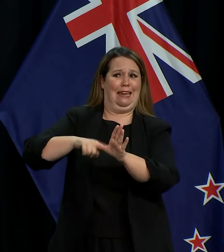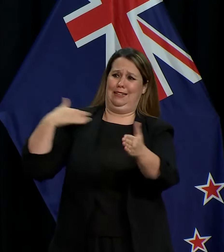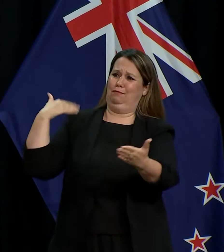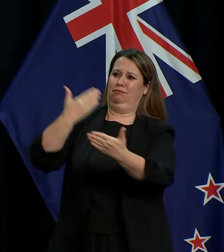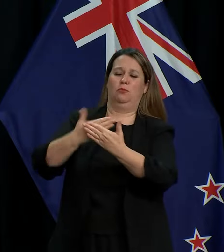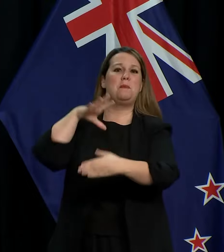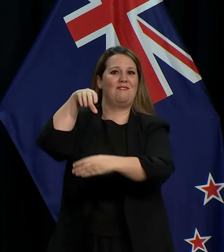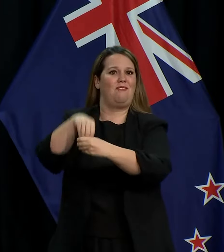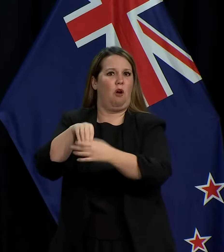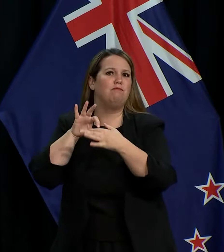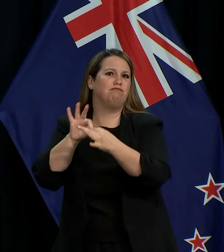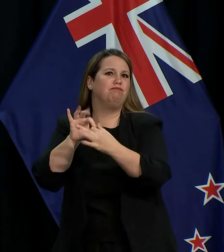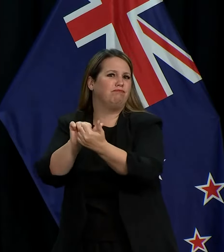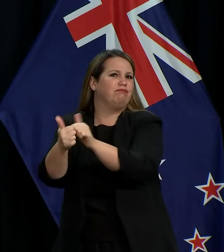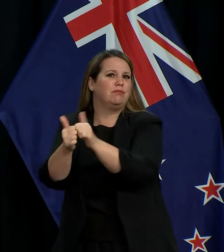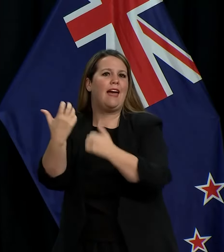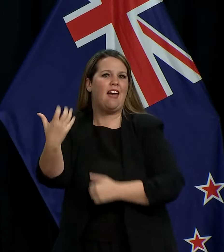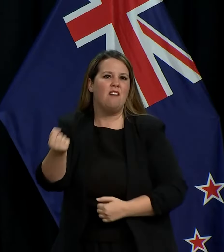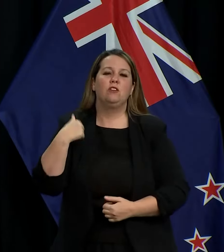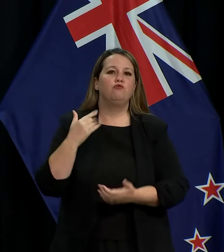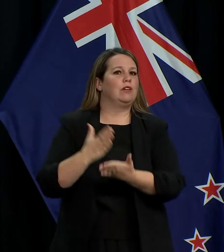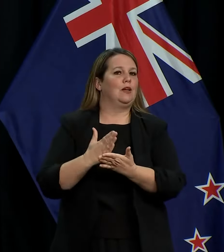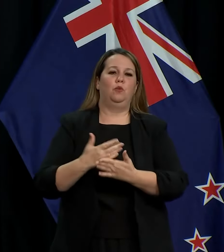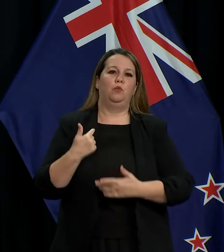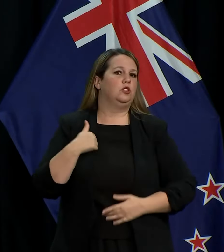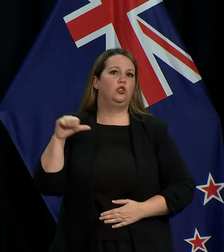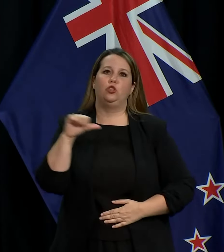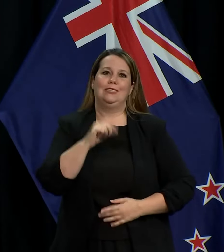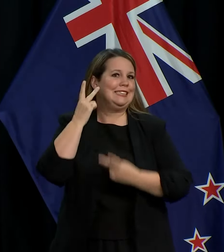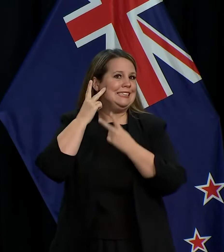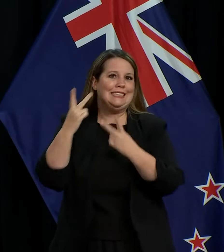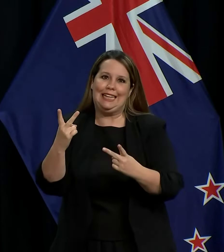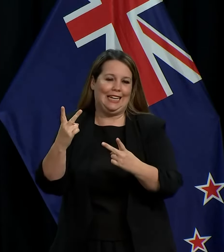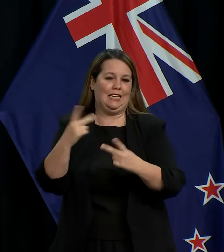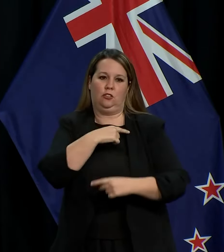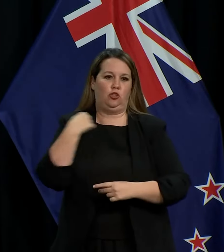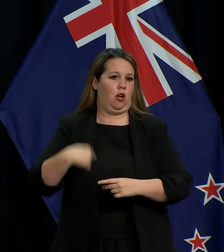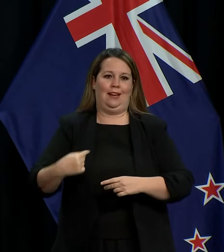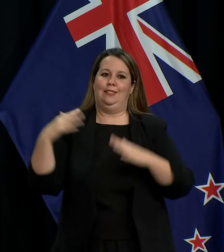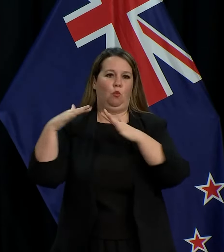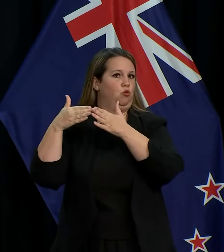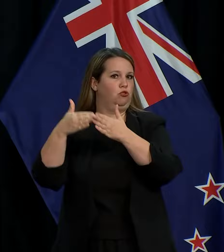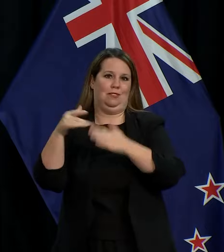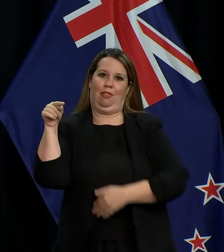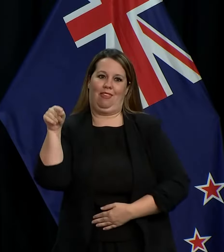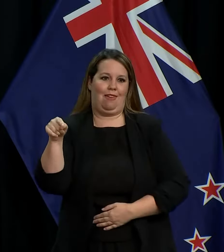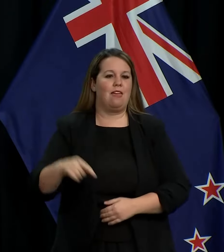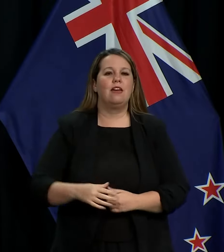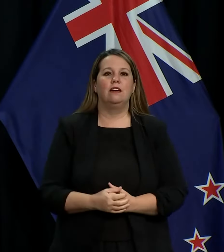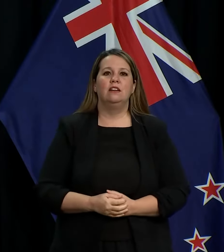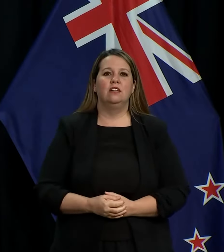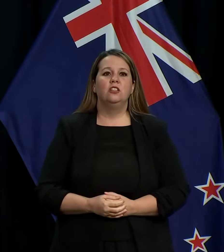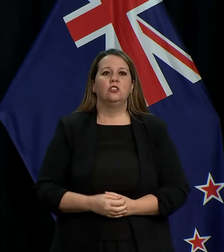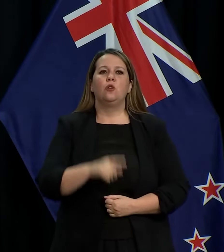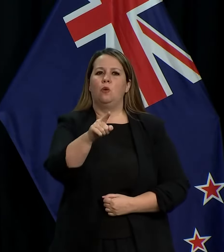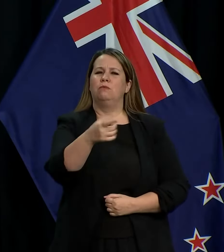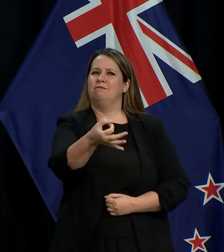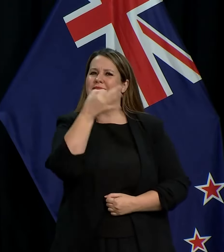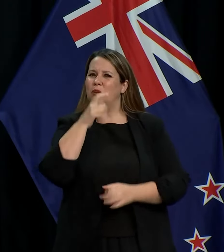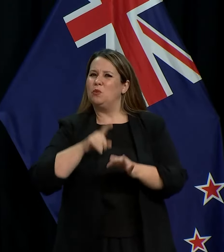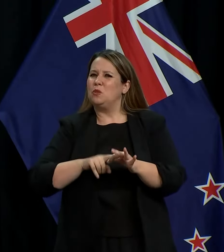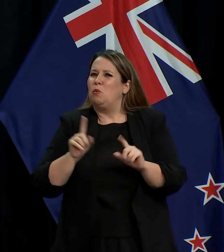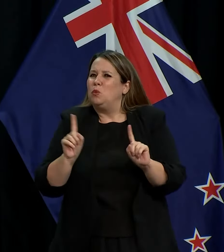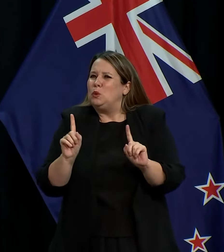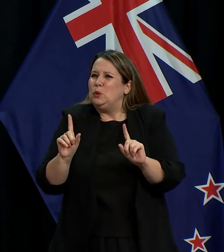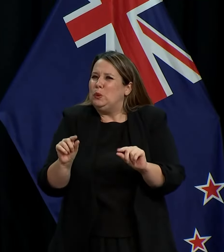this expansion that we're seeing. What more can we do to... We can, of course, continue to bilaterally raise the concerns that